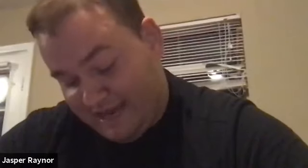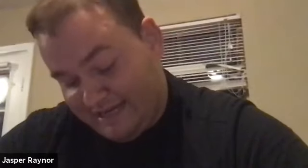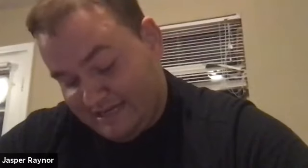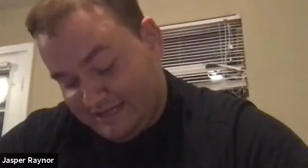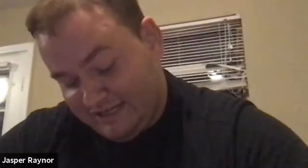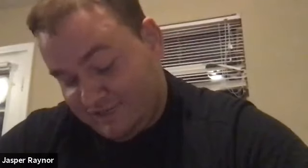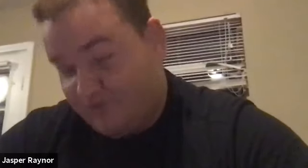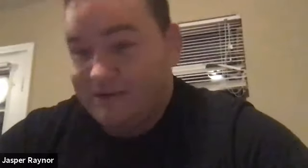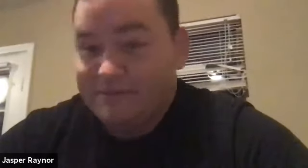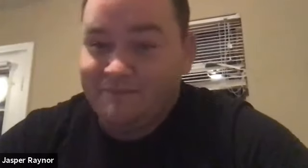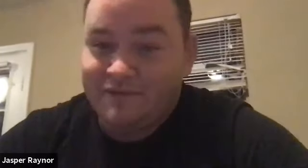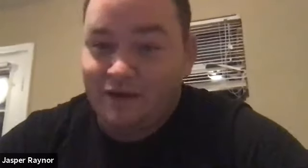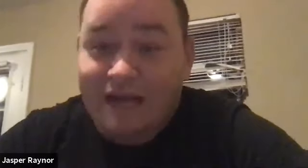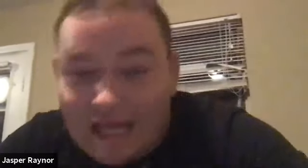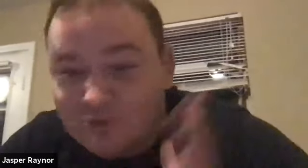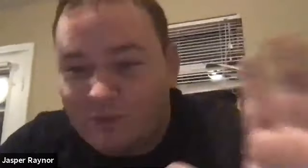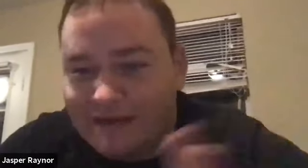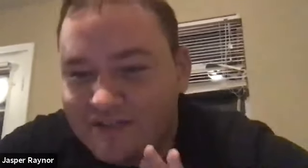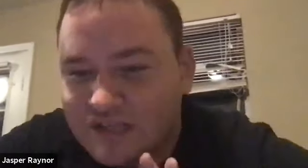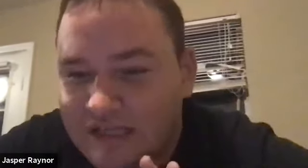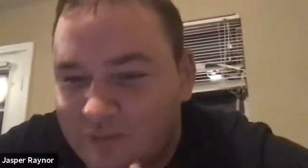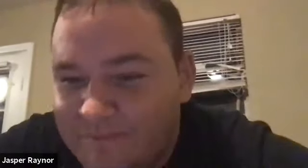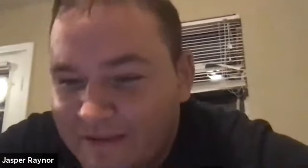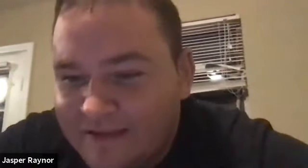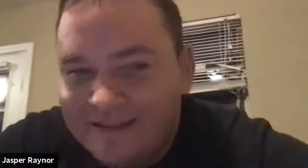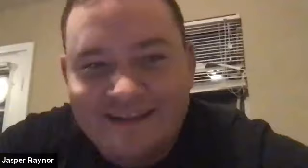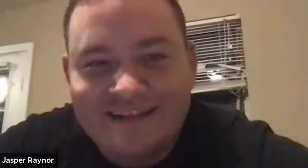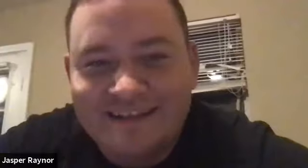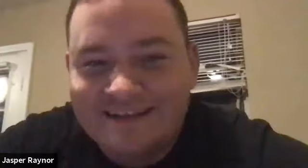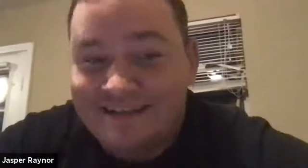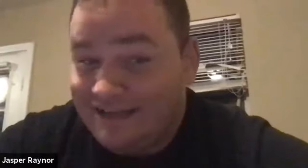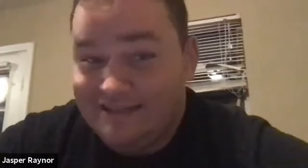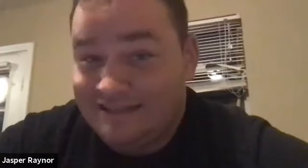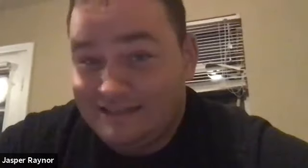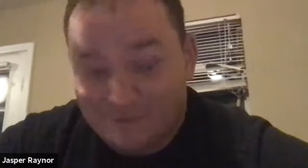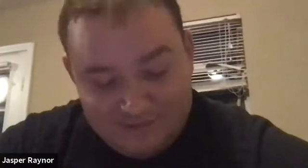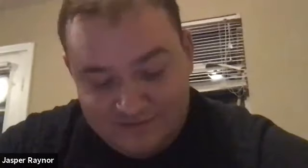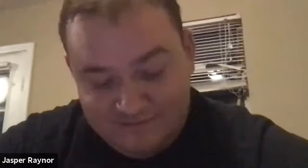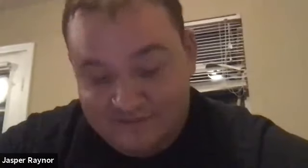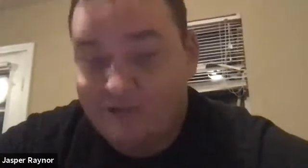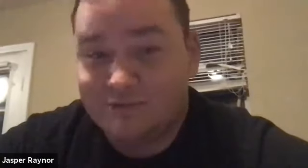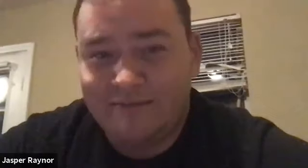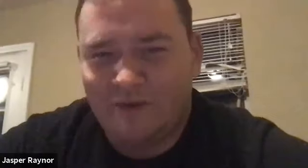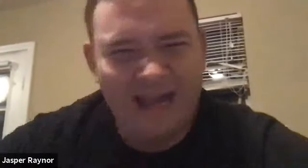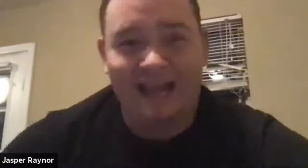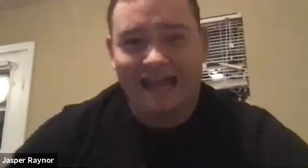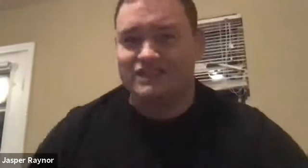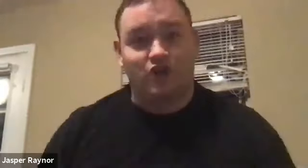I ain't getting another kitchen thrown at me. Okay, last one. We got to finish the last one. kitchen thrown at me. I ain't going through it. That was painful. I got